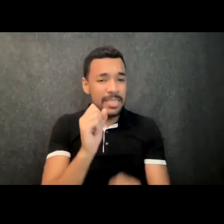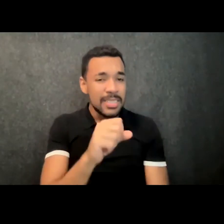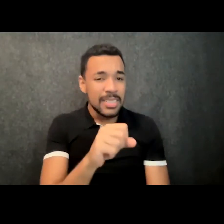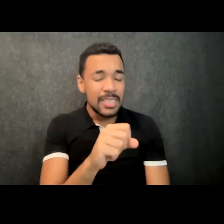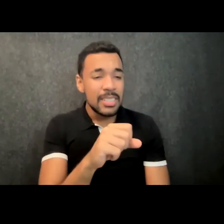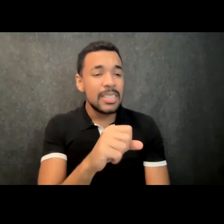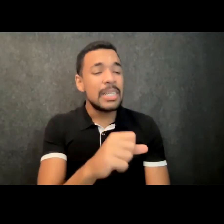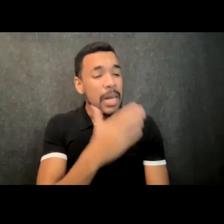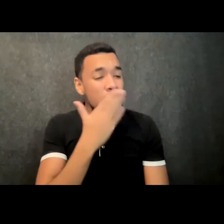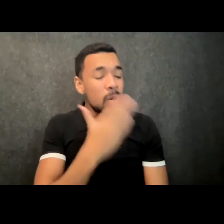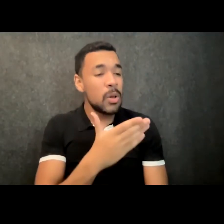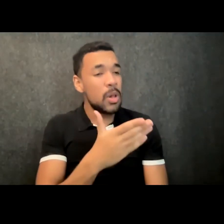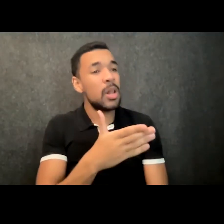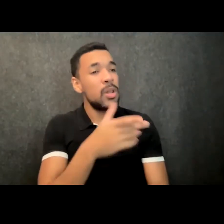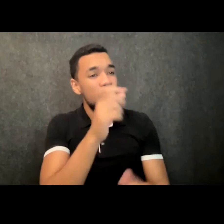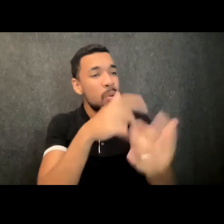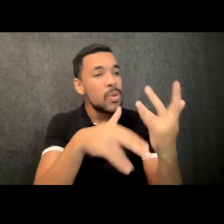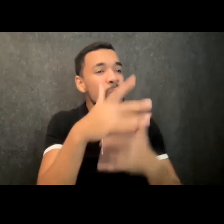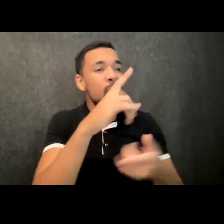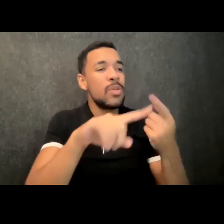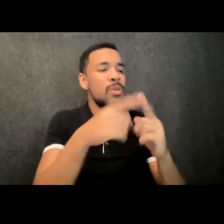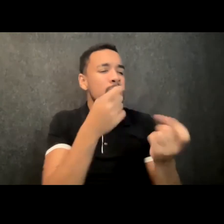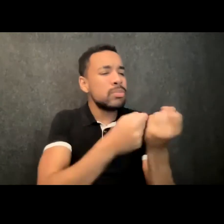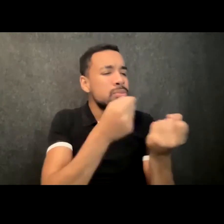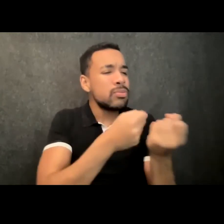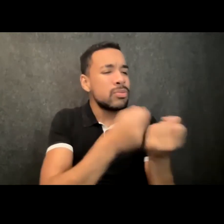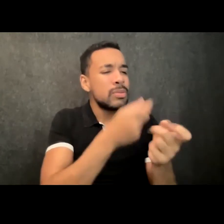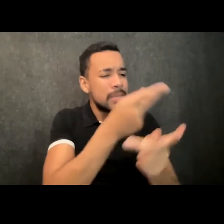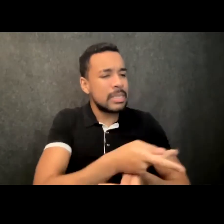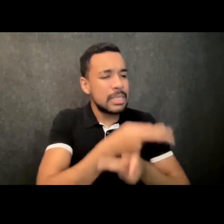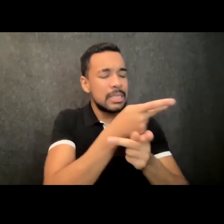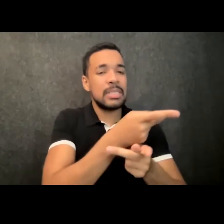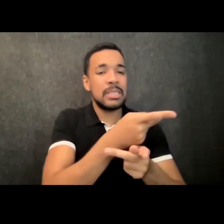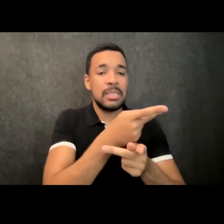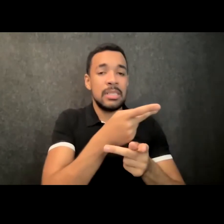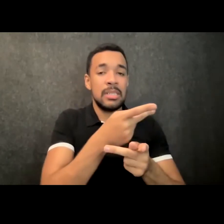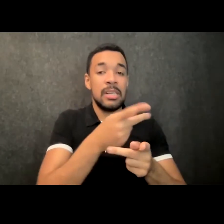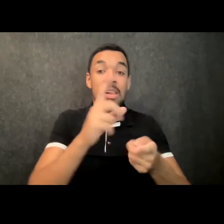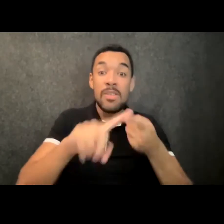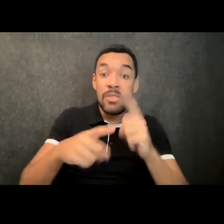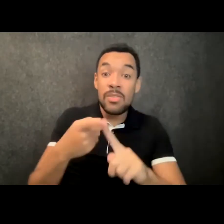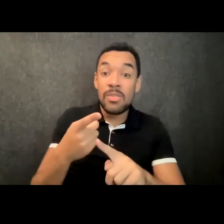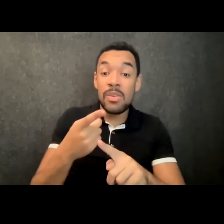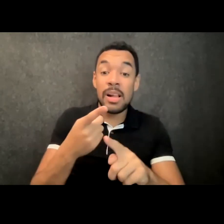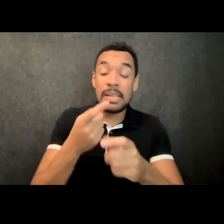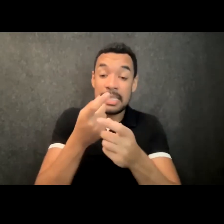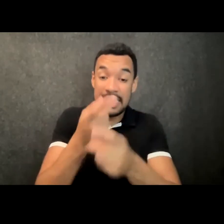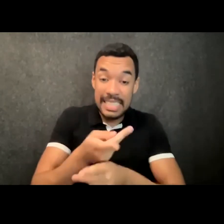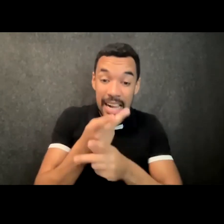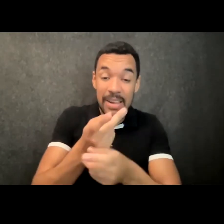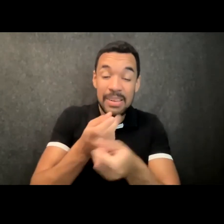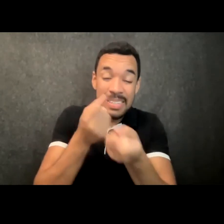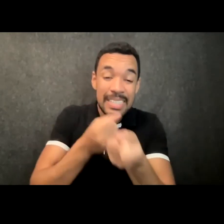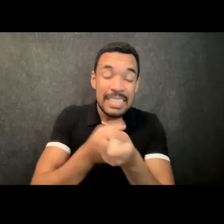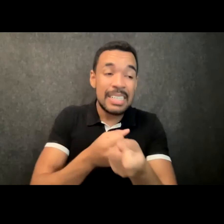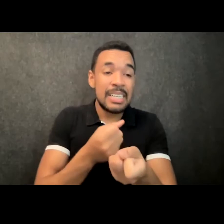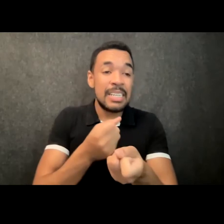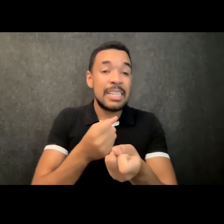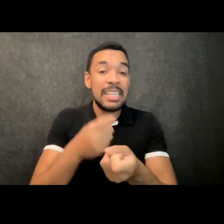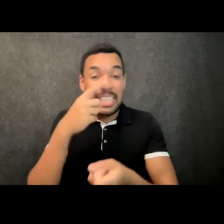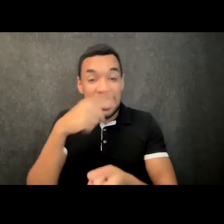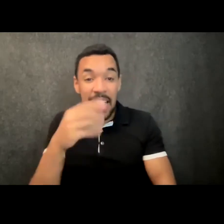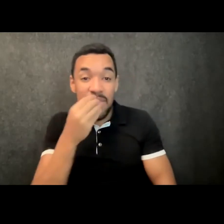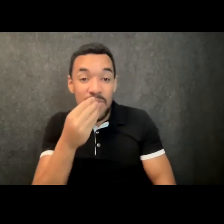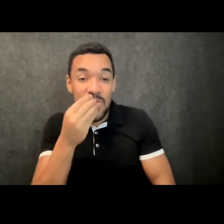you. Friends who take care of you, Thai food, hotel rooms and staying up late, making fun